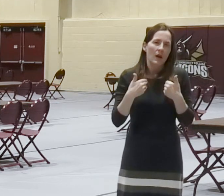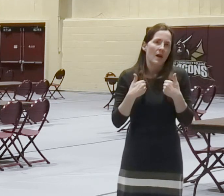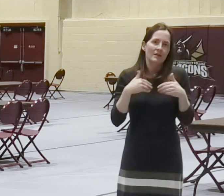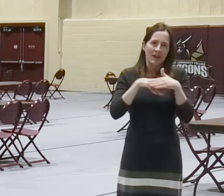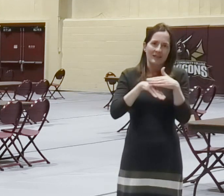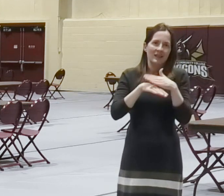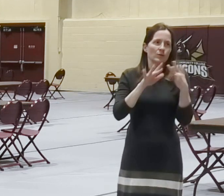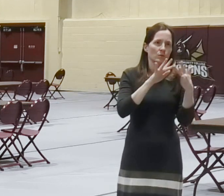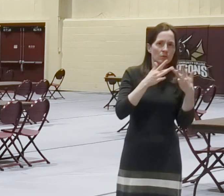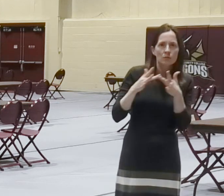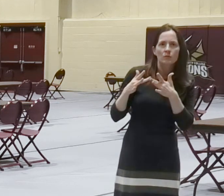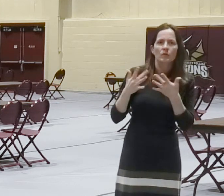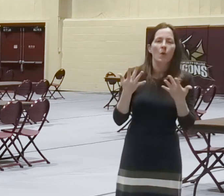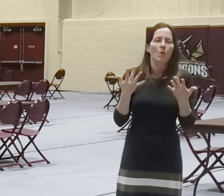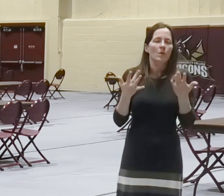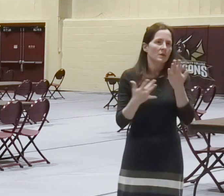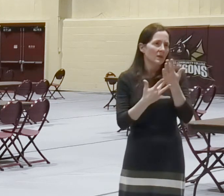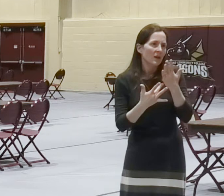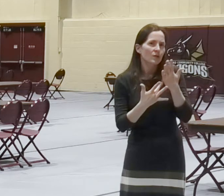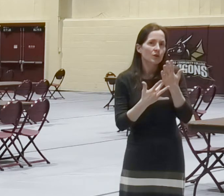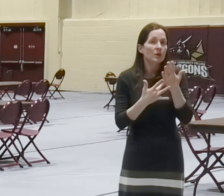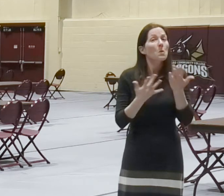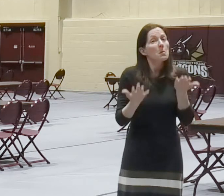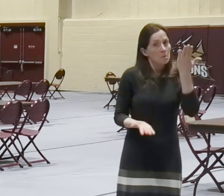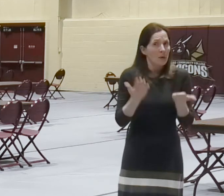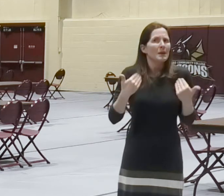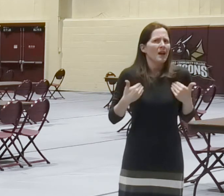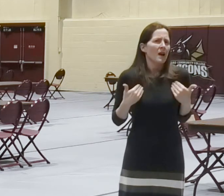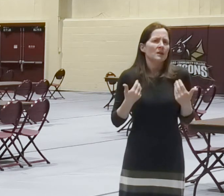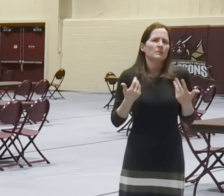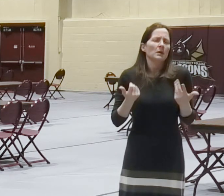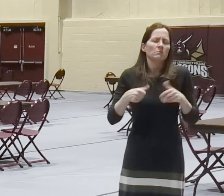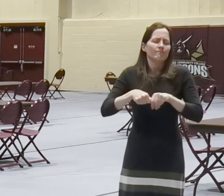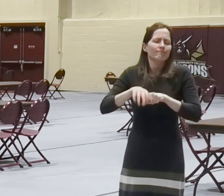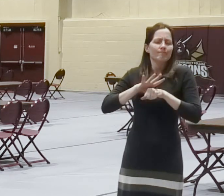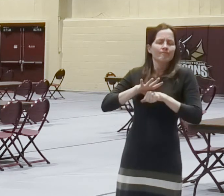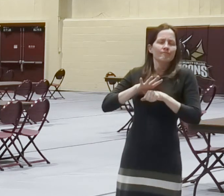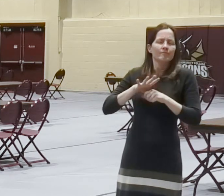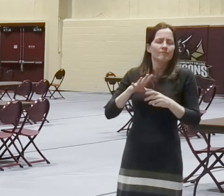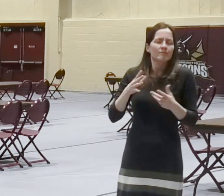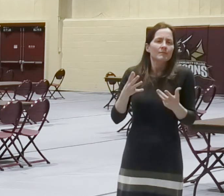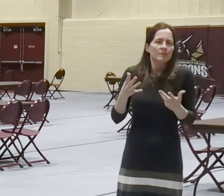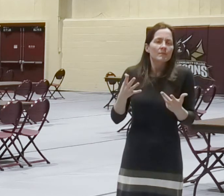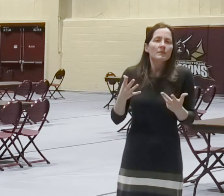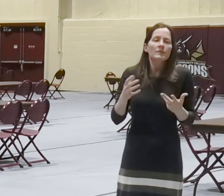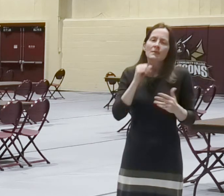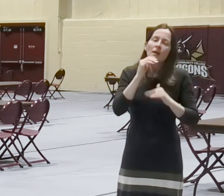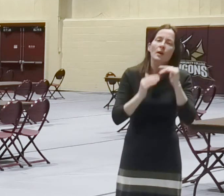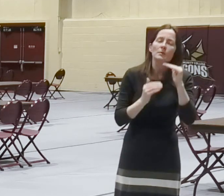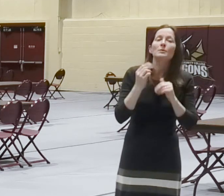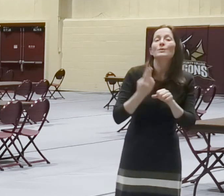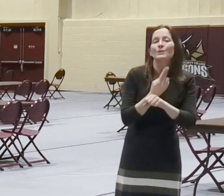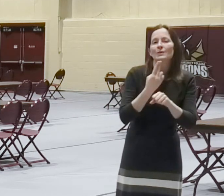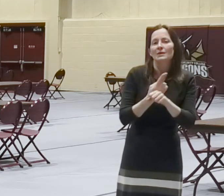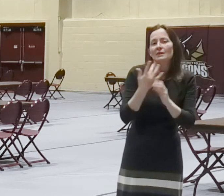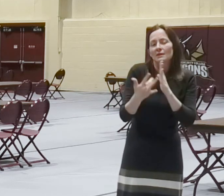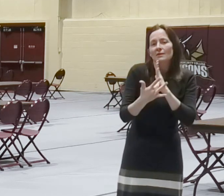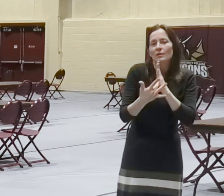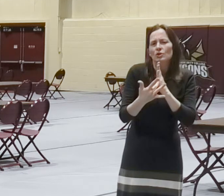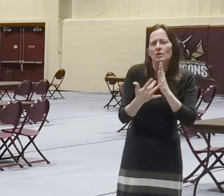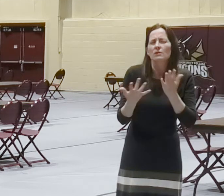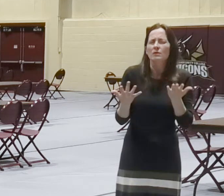technology, or even may not be comfortable using it. We know that this is